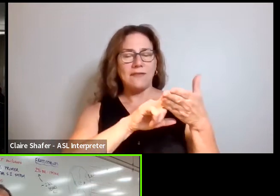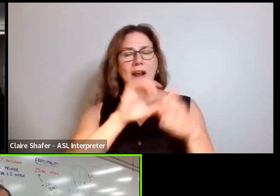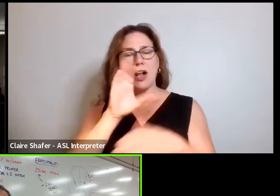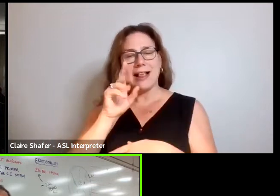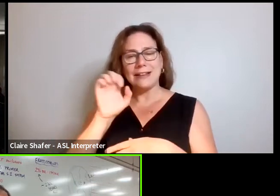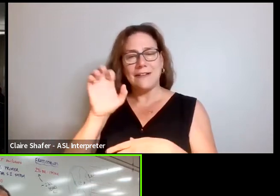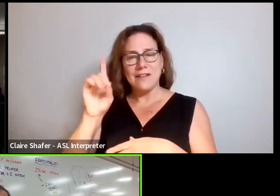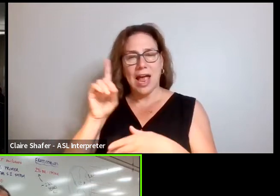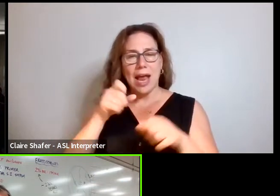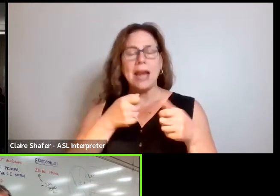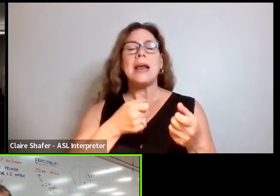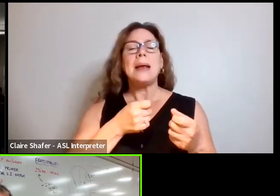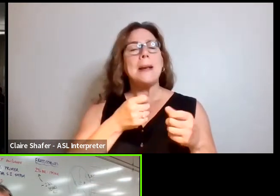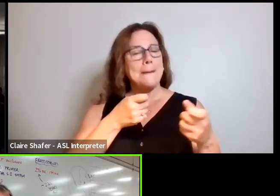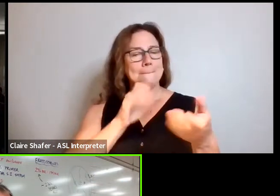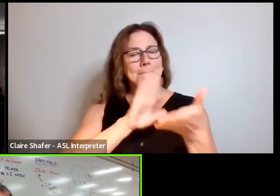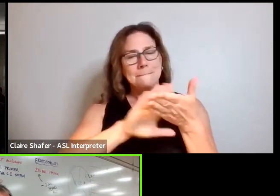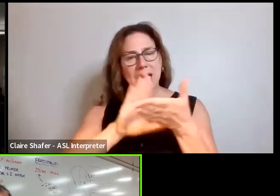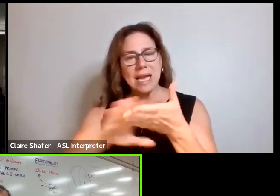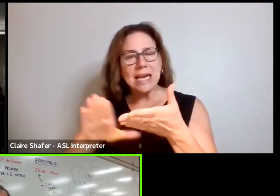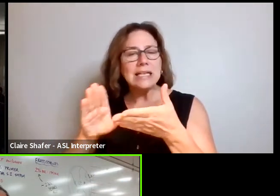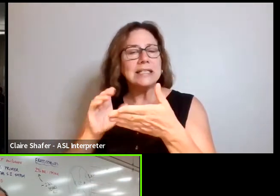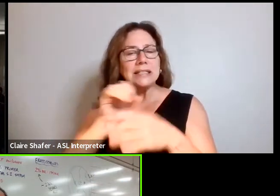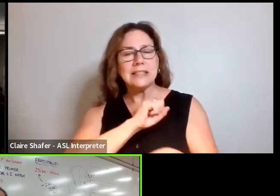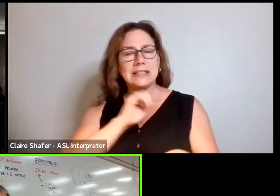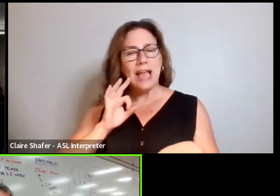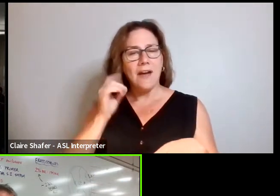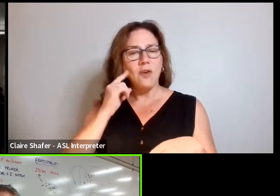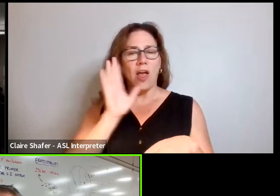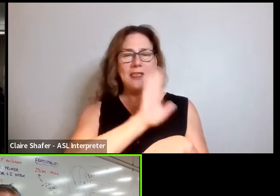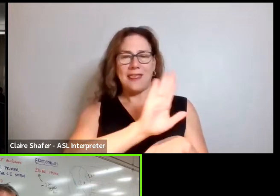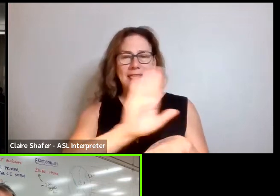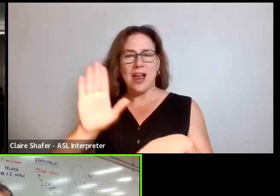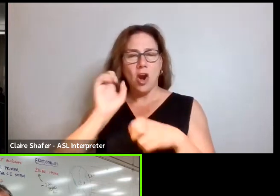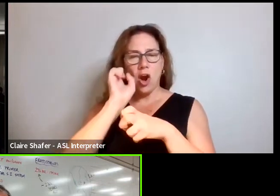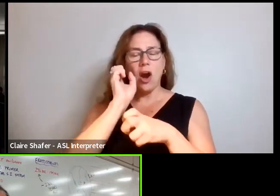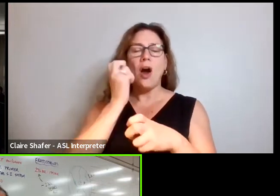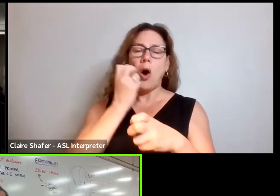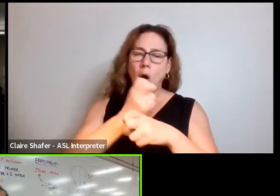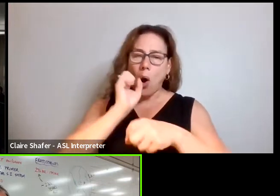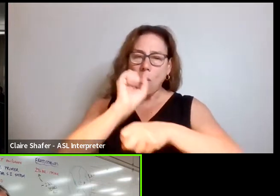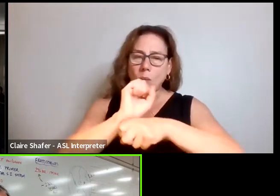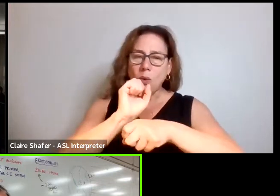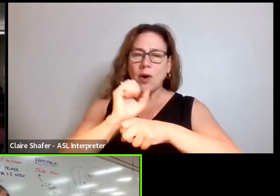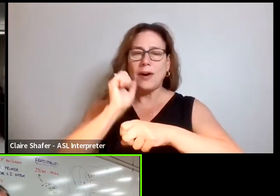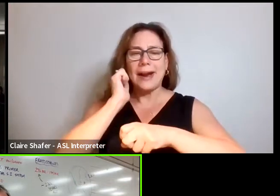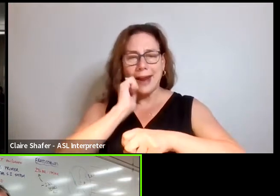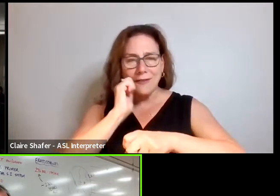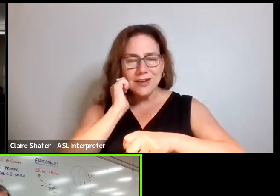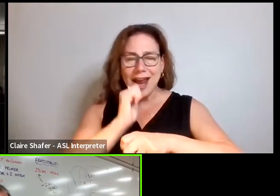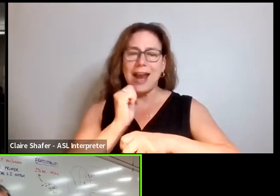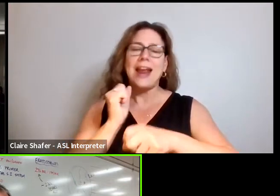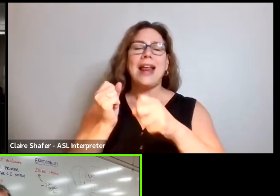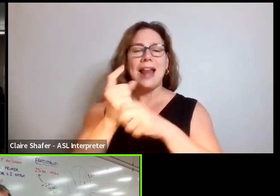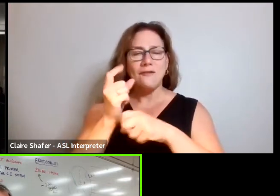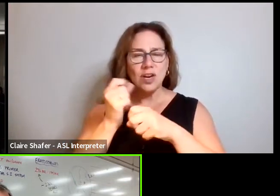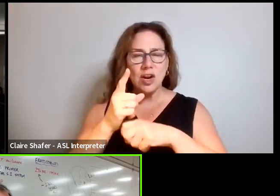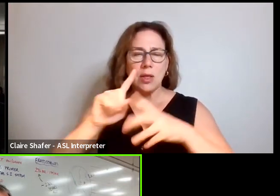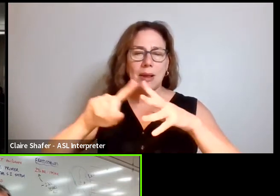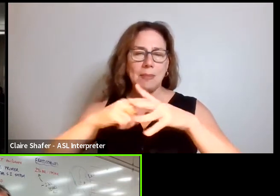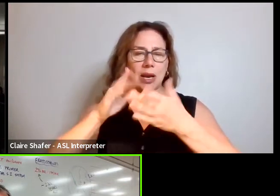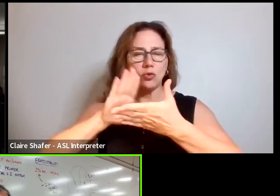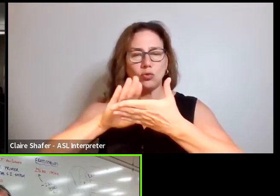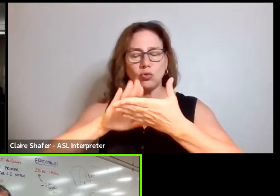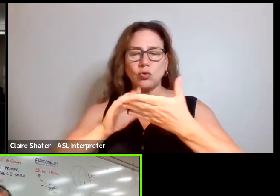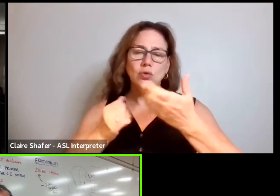staff for the work that they do every year, every day, but every year at the beginning of the school to